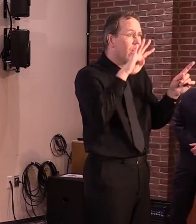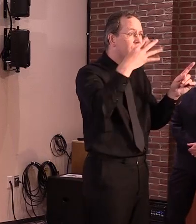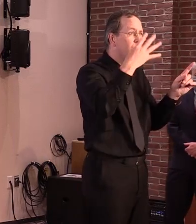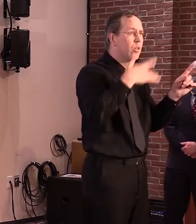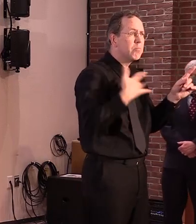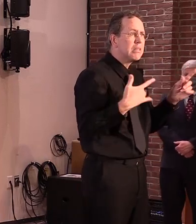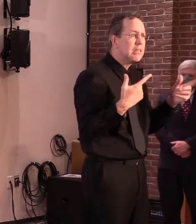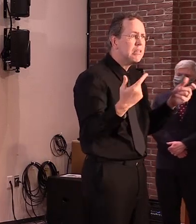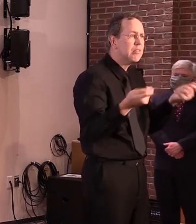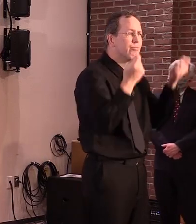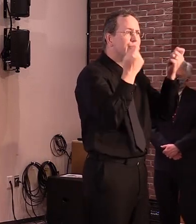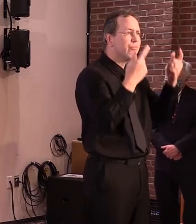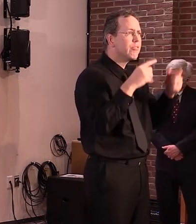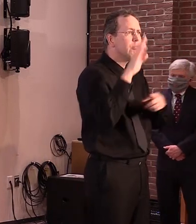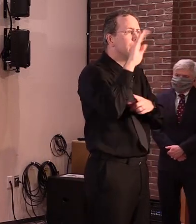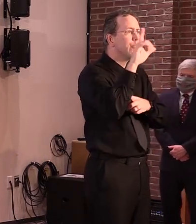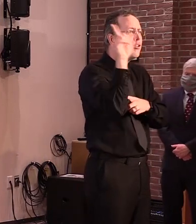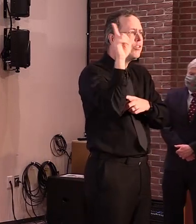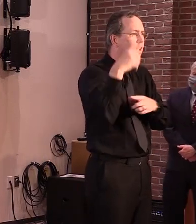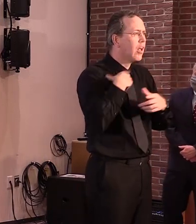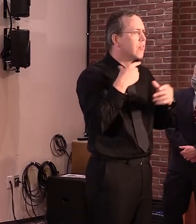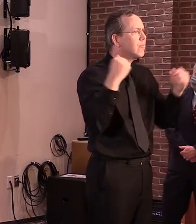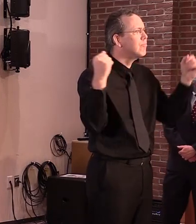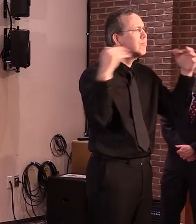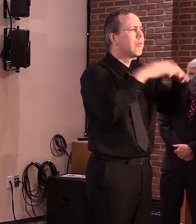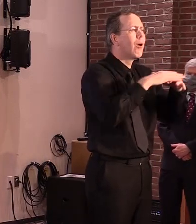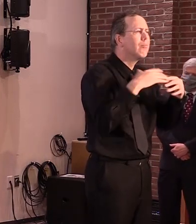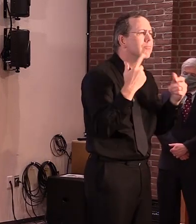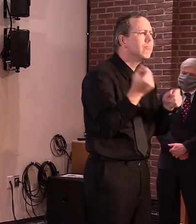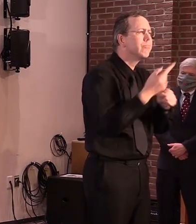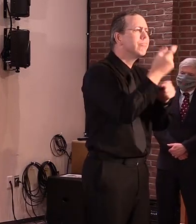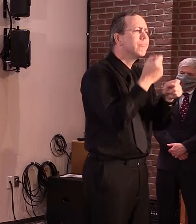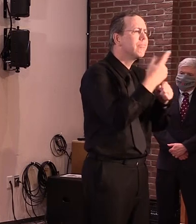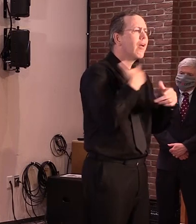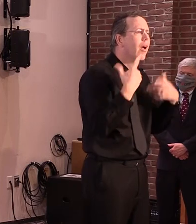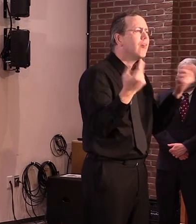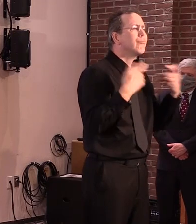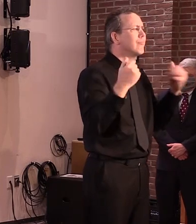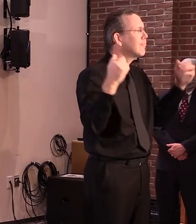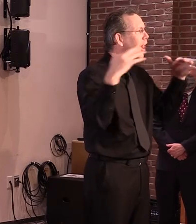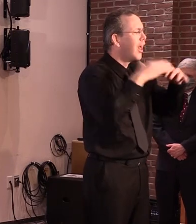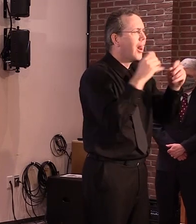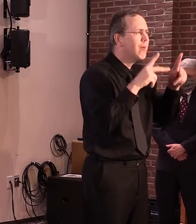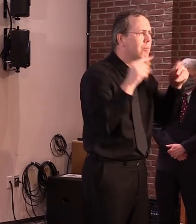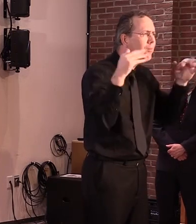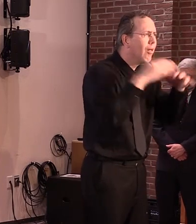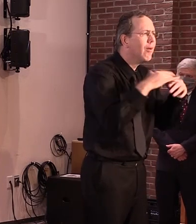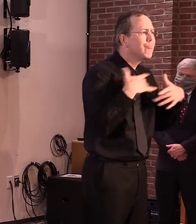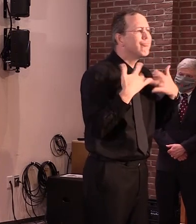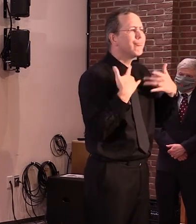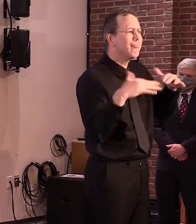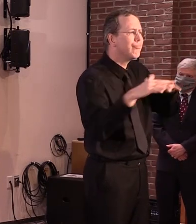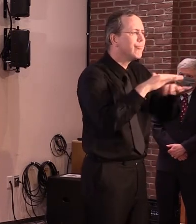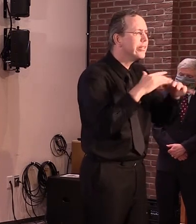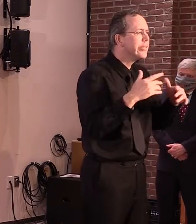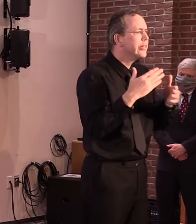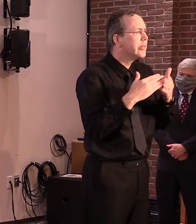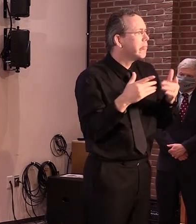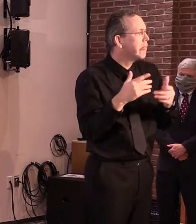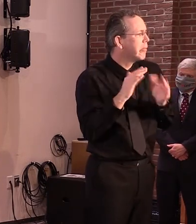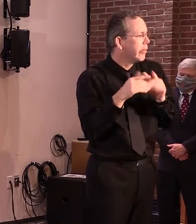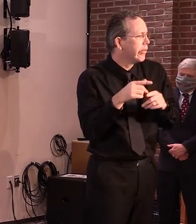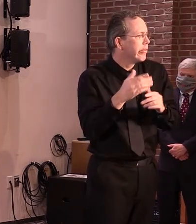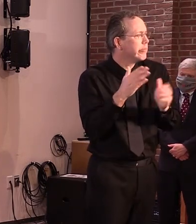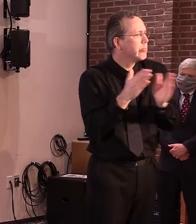vendors compared to small towns like Hallberg, Barton, and Bradford just having fireworks at night? Yeah. Oh, well,